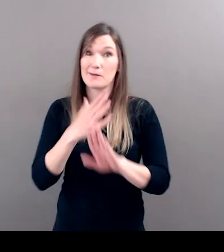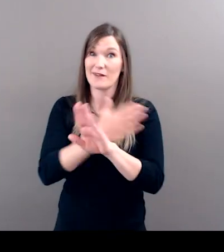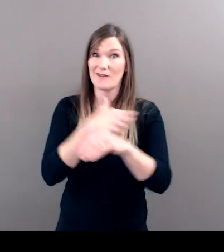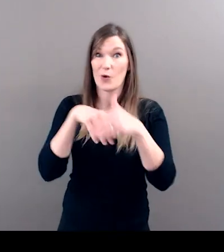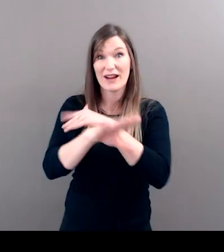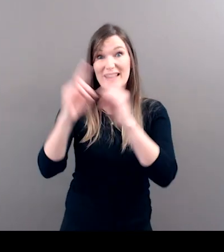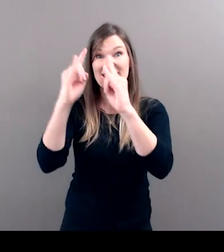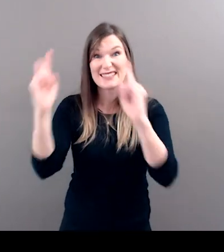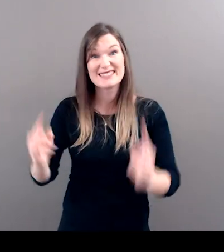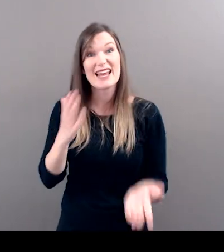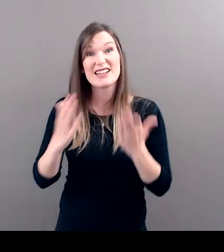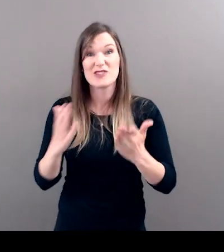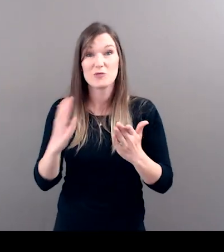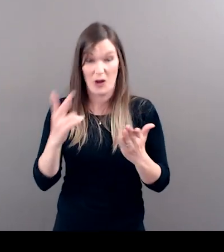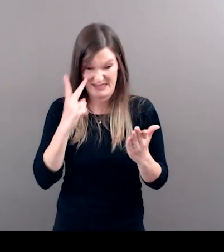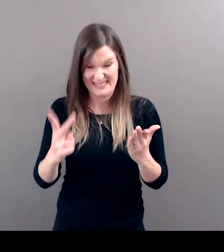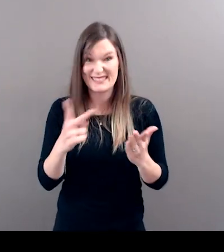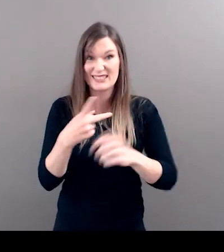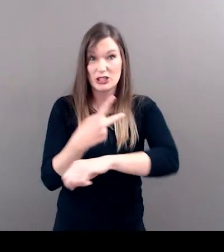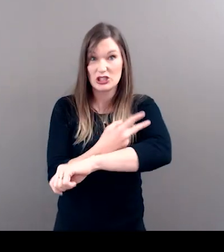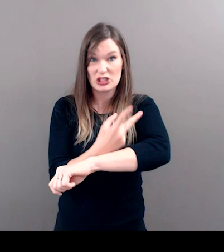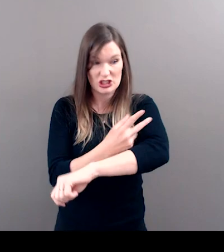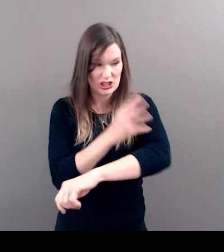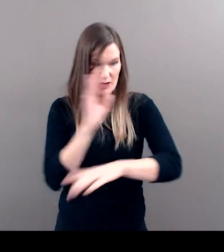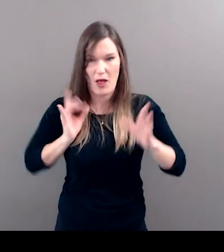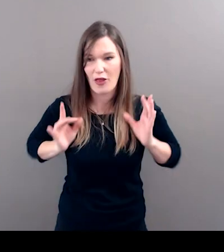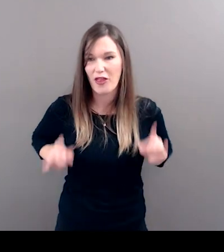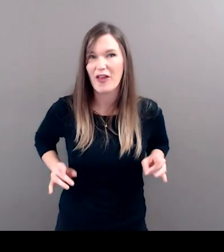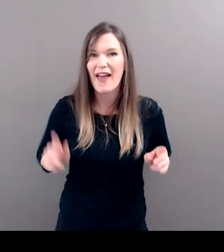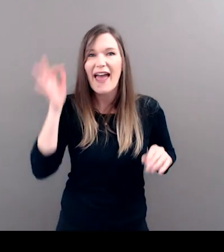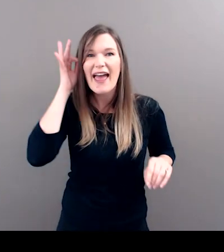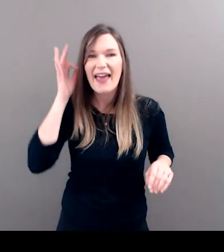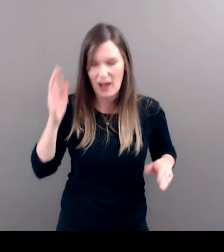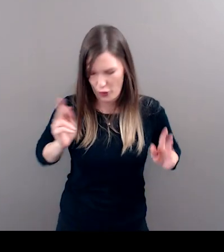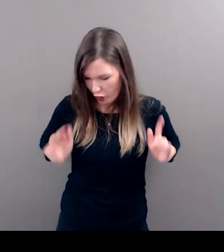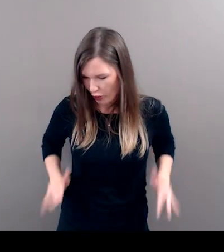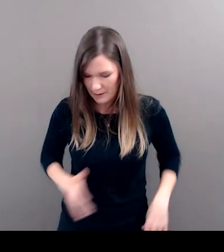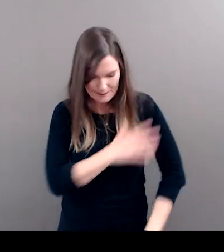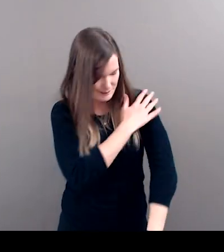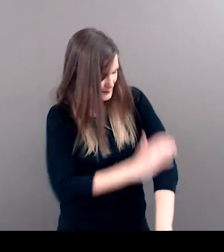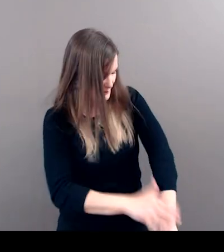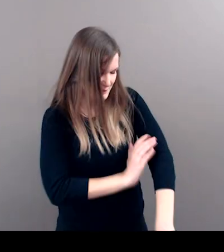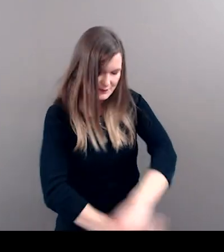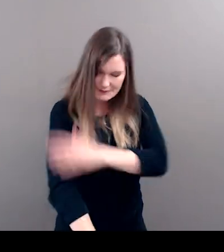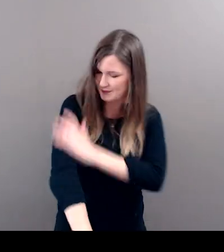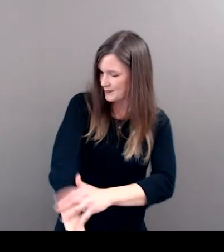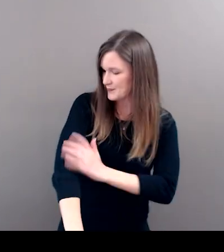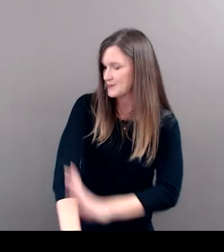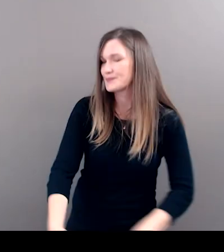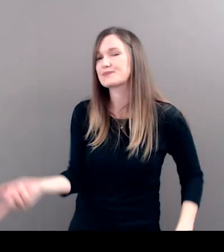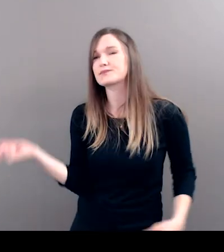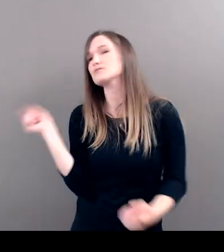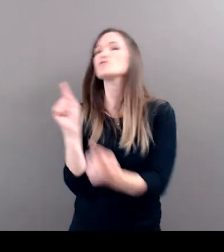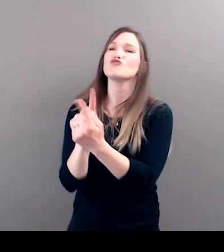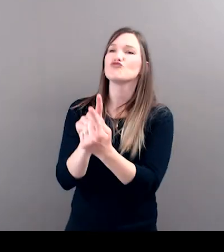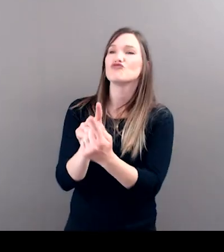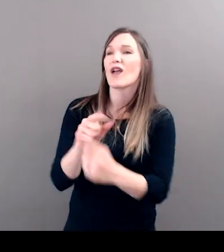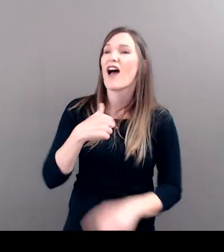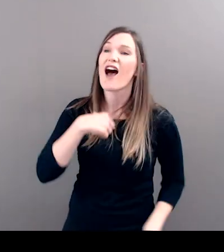I'm not a shepherd anymore. I'm a giant killer. And he said, king, I used to keep